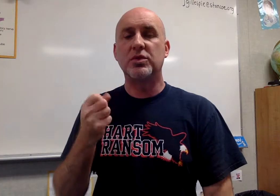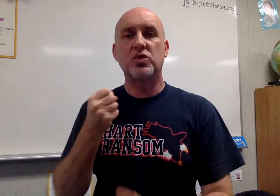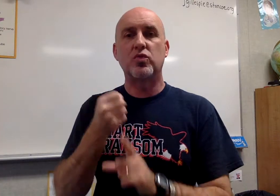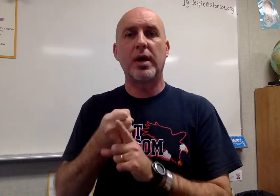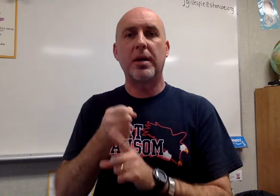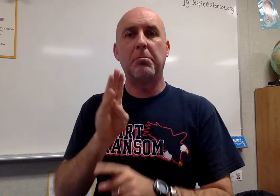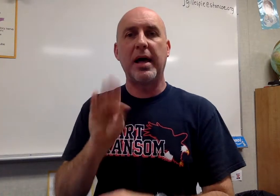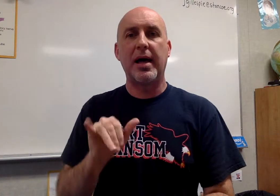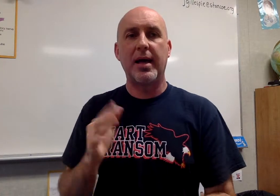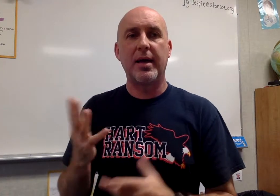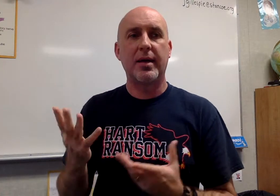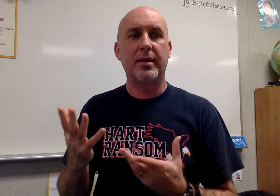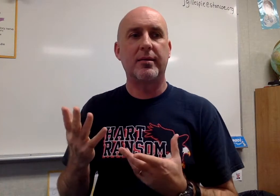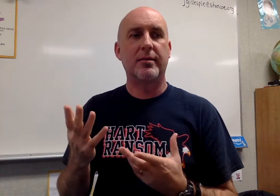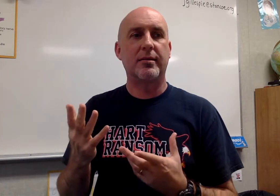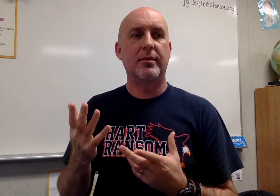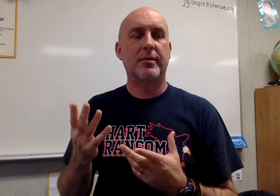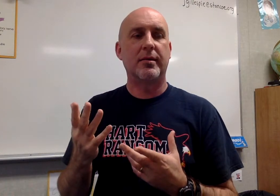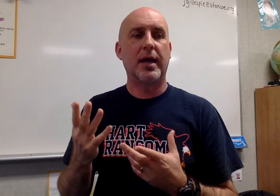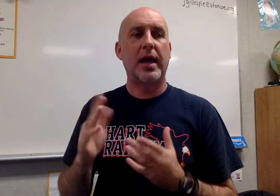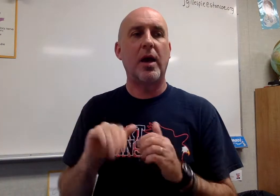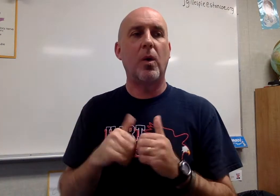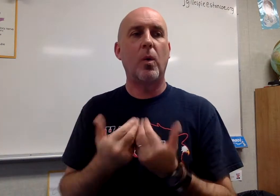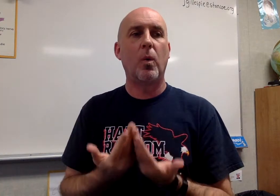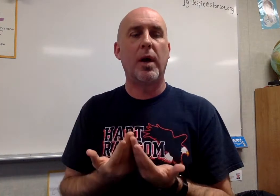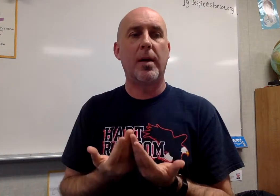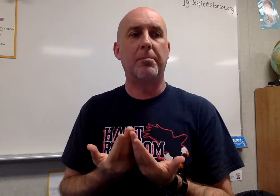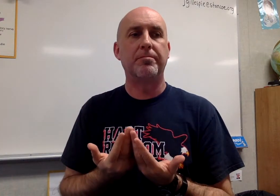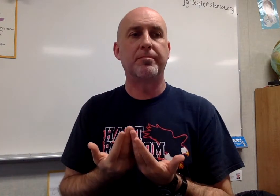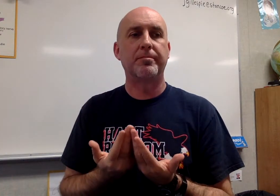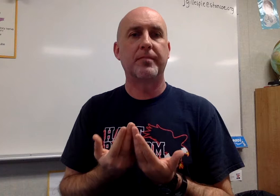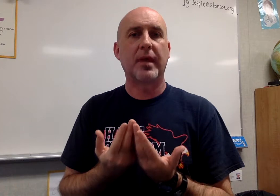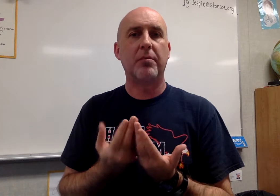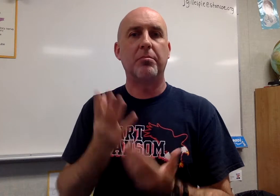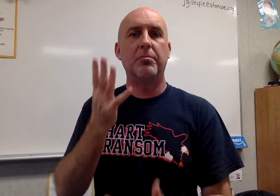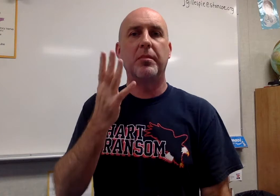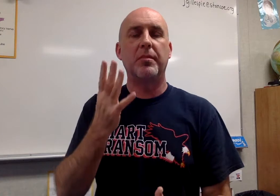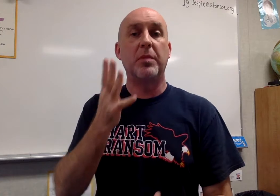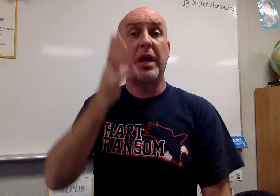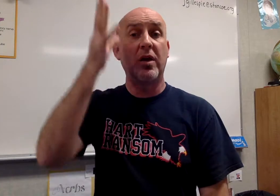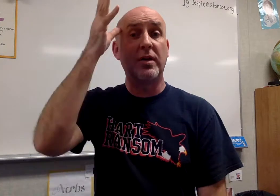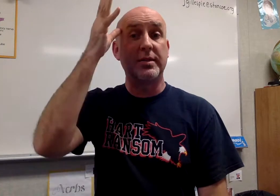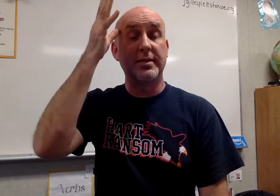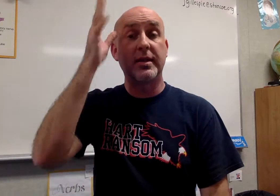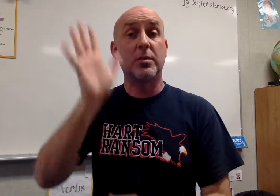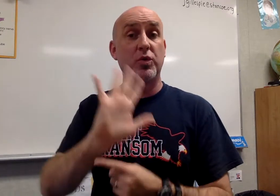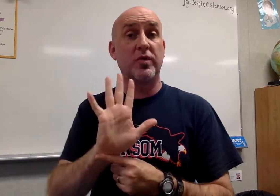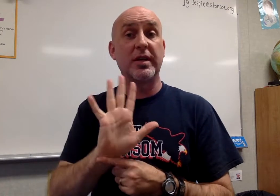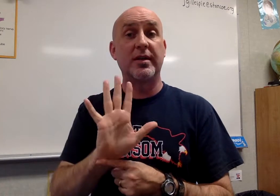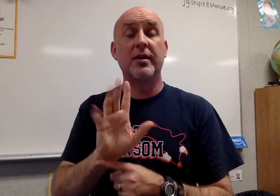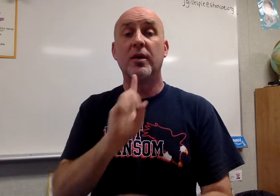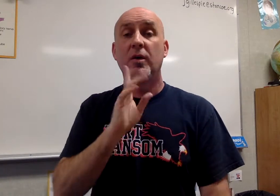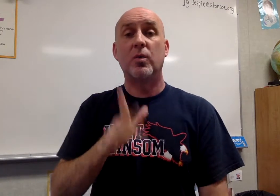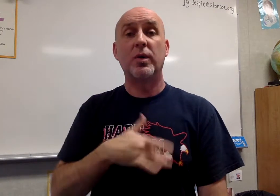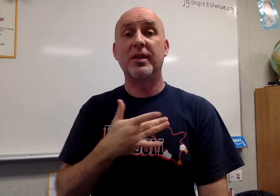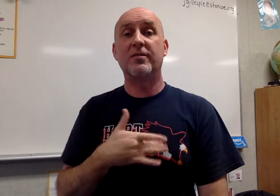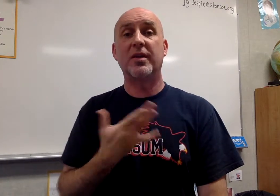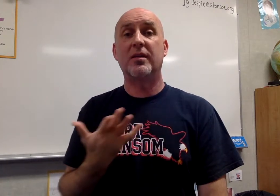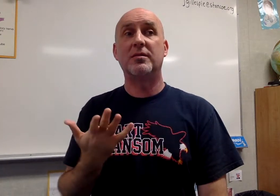just struck by how the parents in the movie really felt